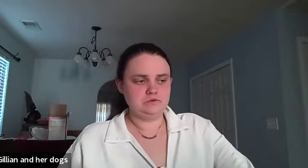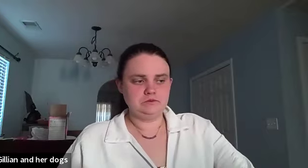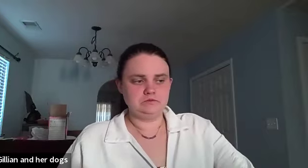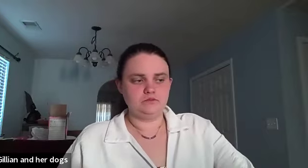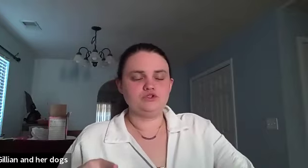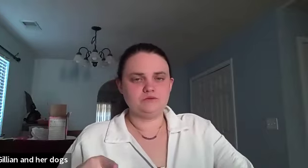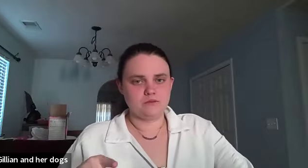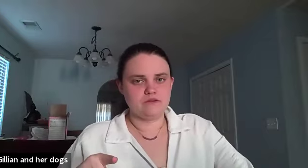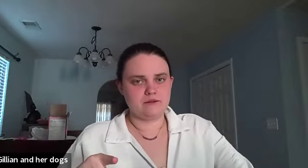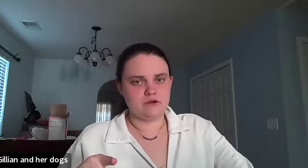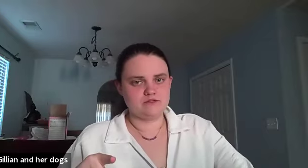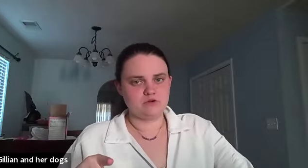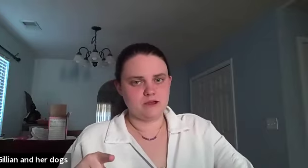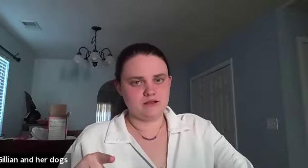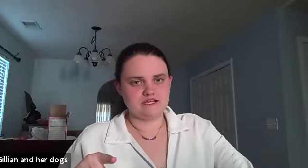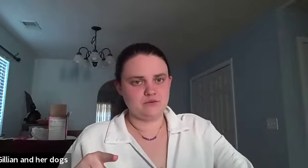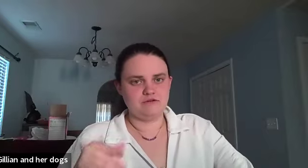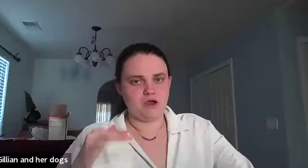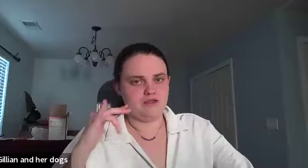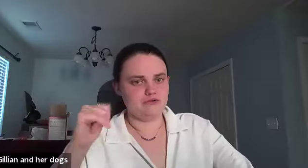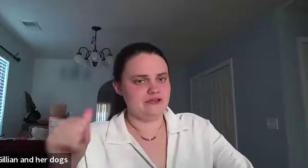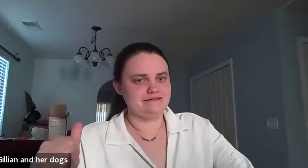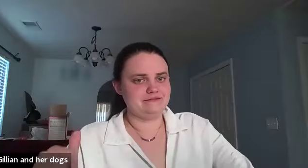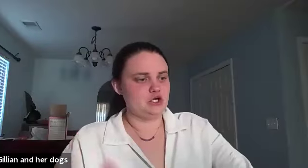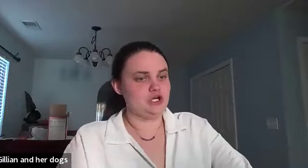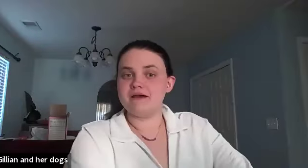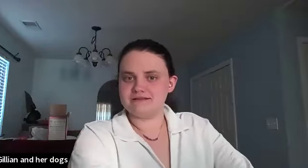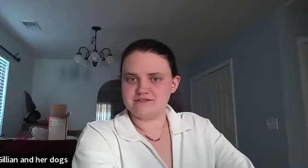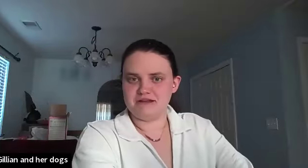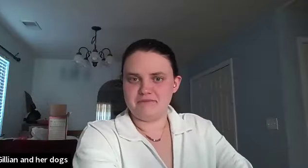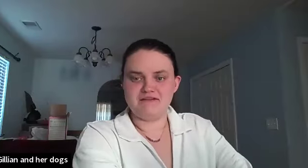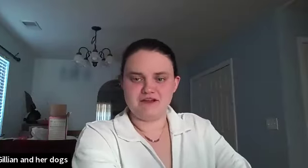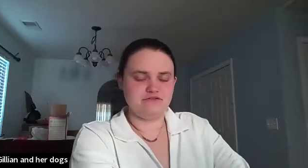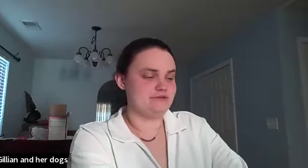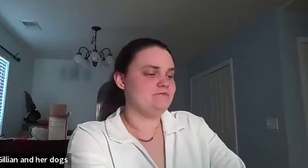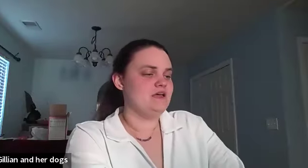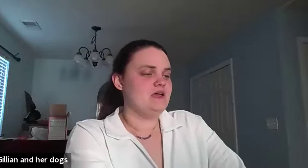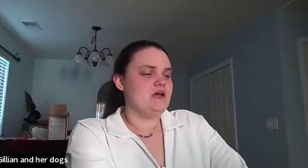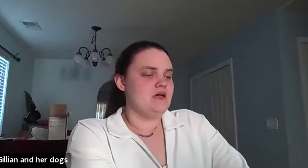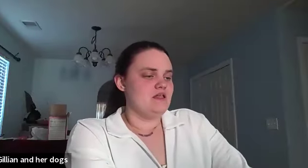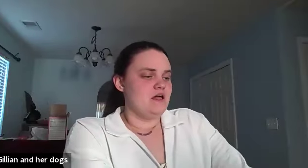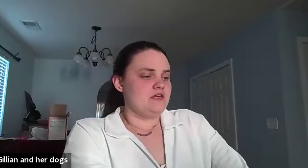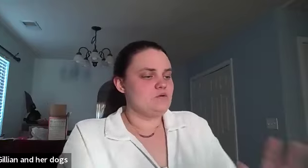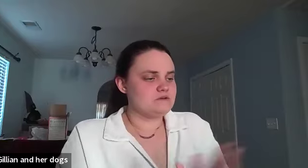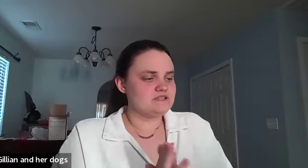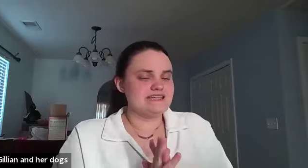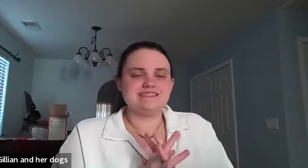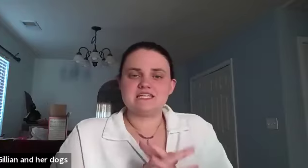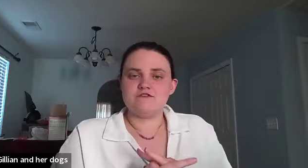ooh, we'll do one more and then I promise we'll go back because I know we've gone through like a good amount of signs right now. Have not reviewed. The other one was going to say is the sign